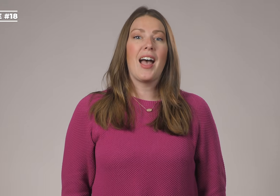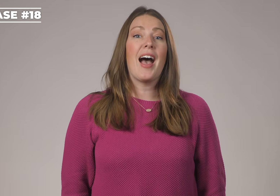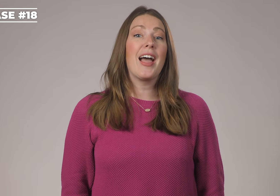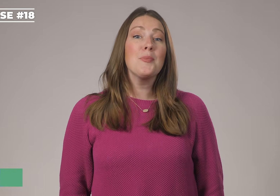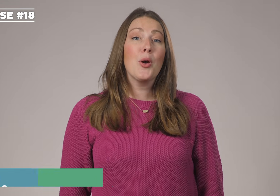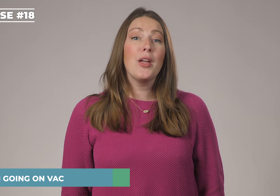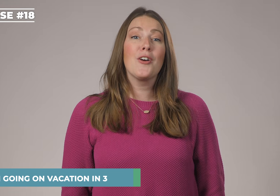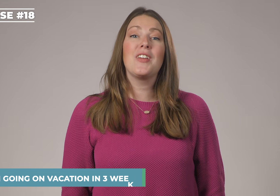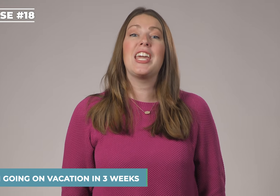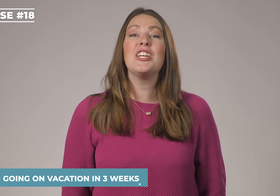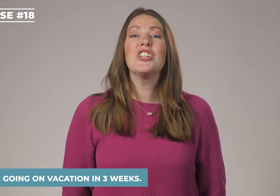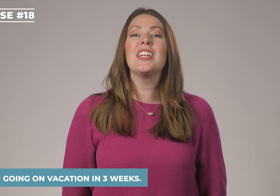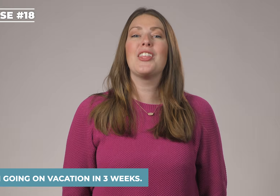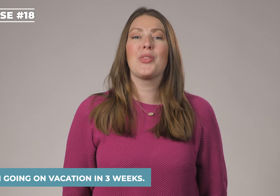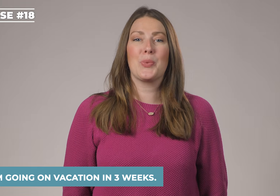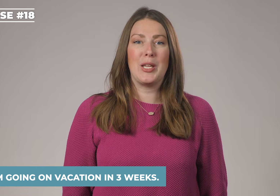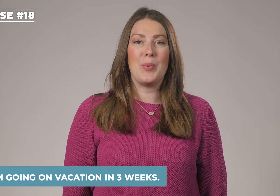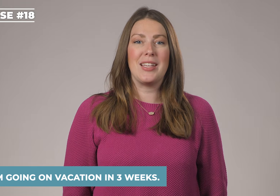I am going on vacation in 3 weeks.